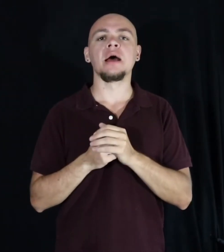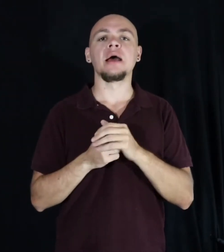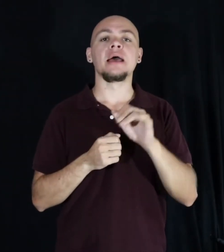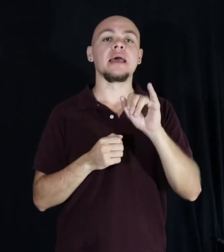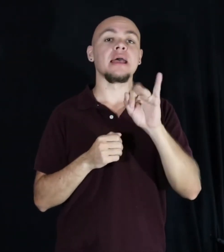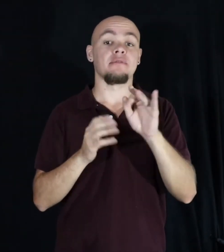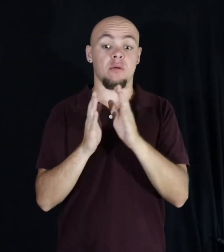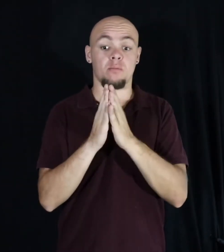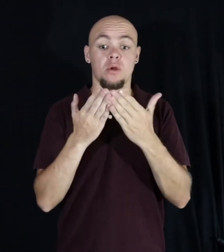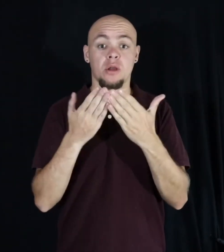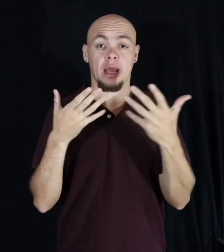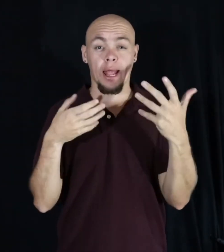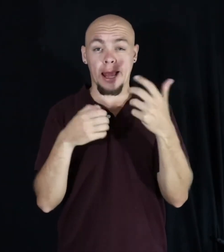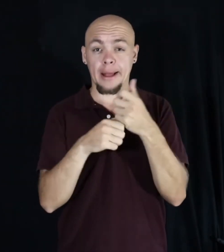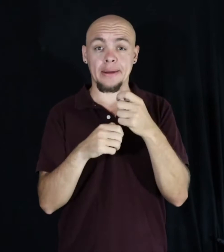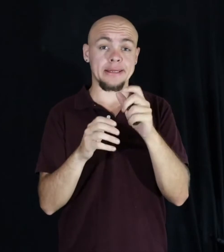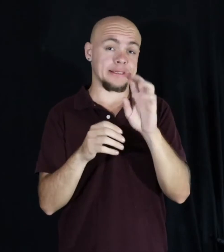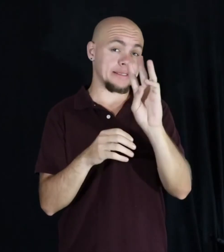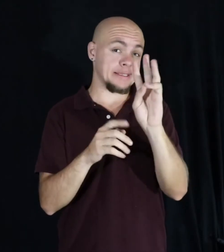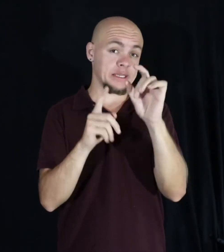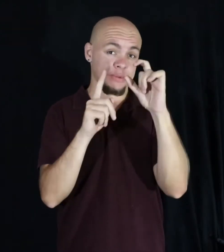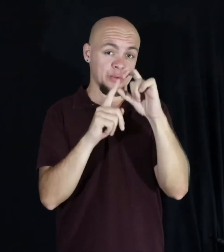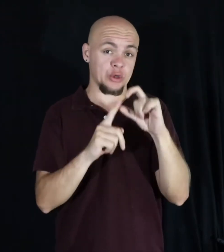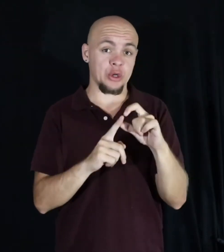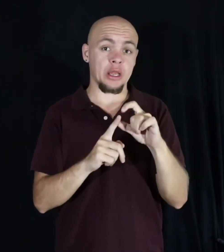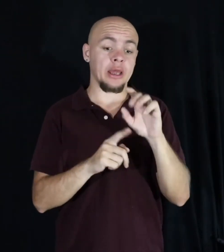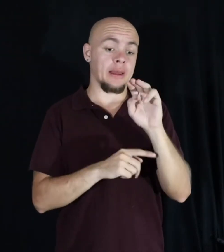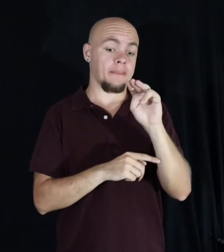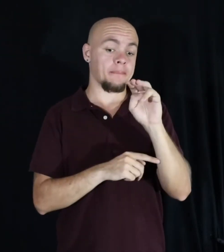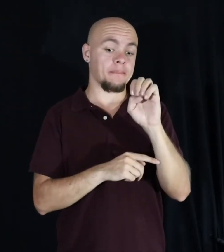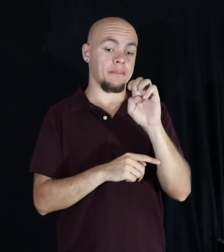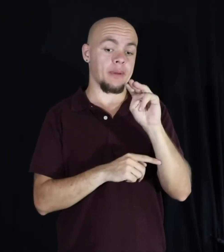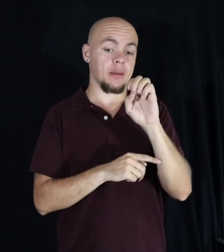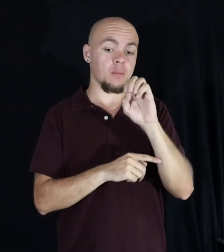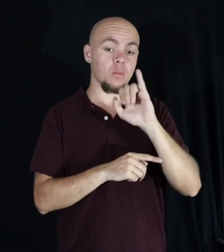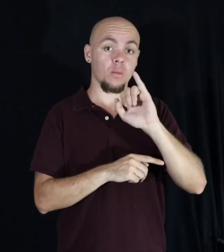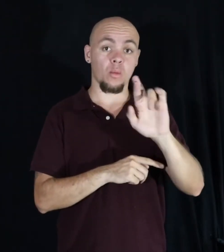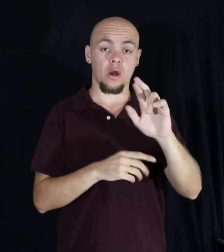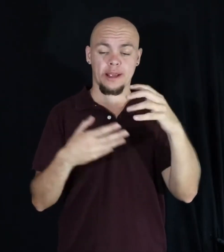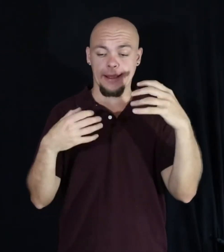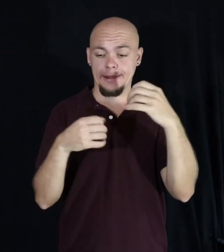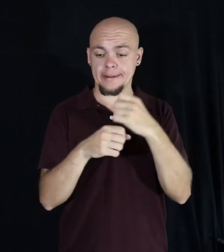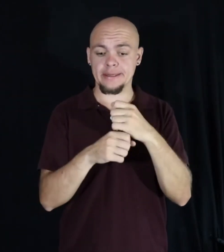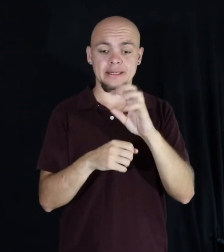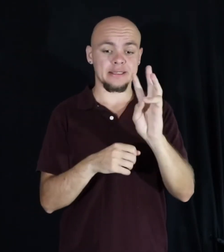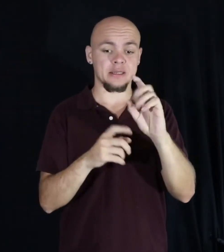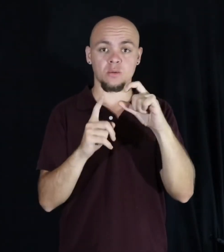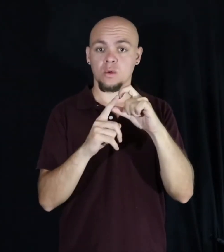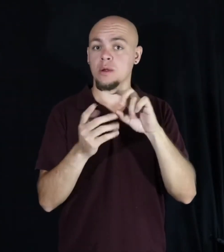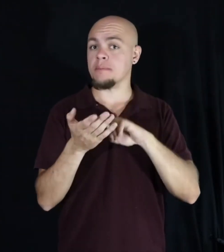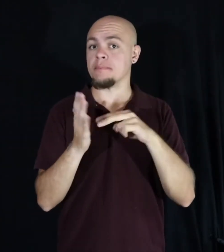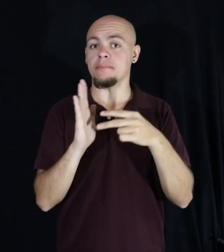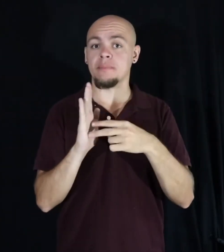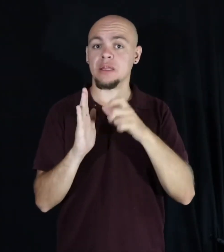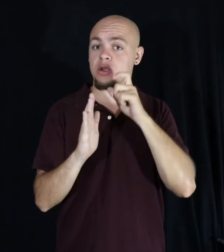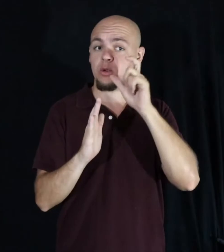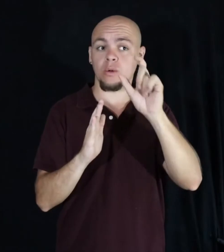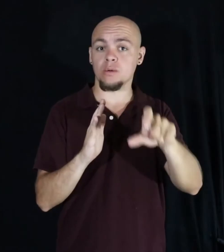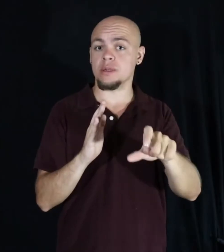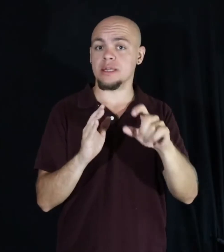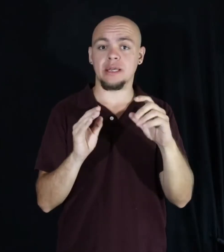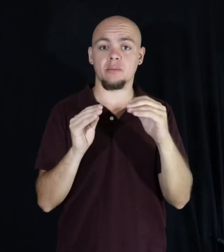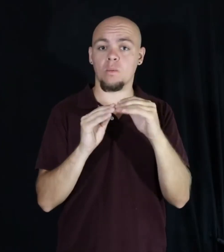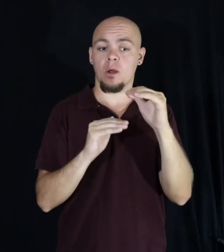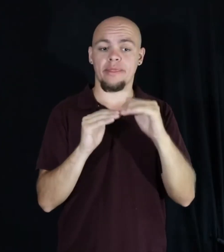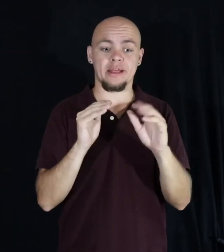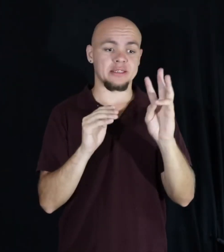can be put into 6 words, and a whole memoir can be put into 6 words, you don't need more than 6 words for a TED Talk.